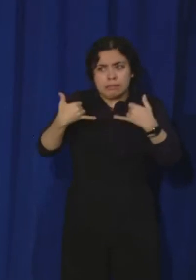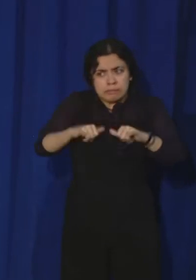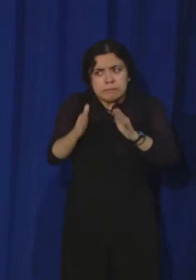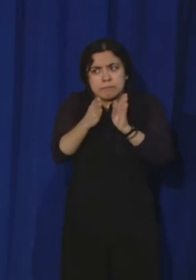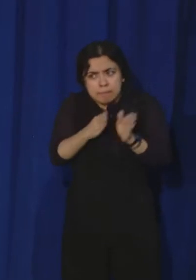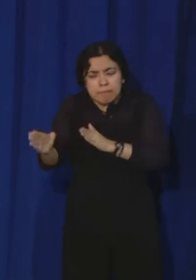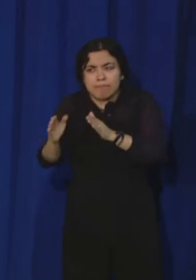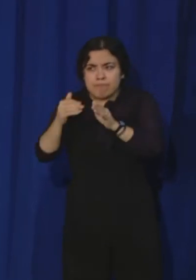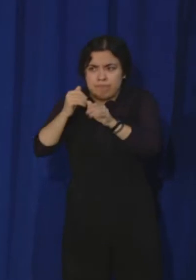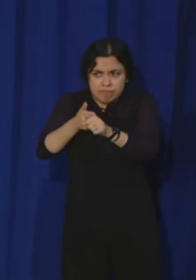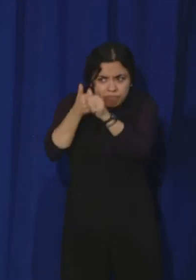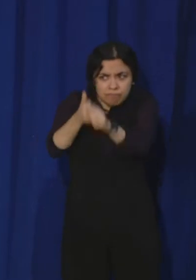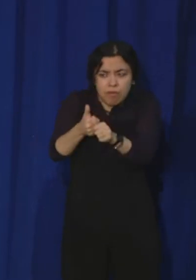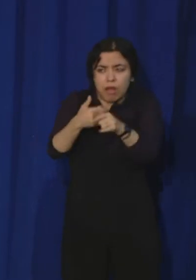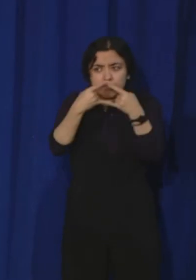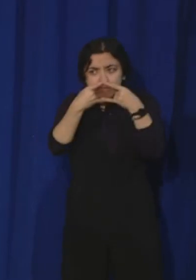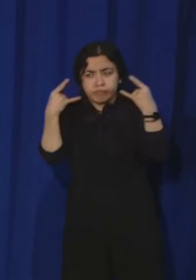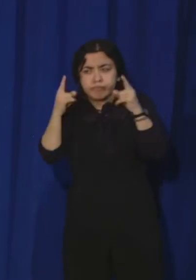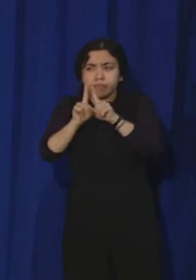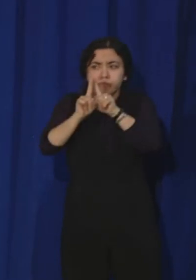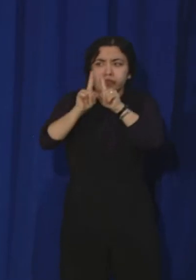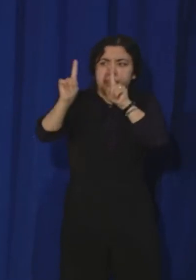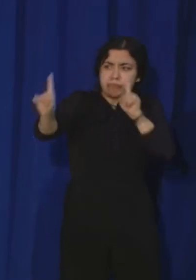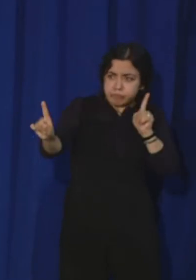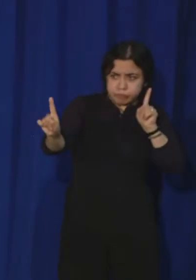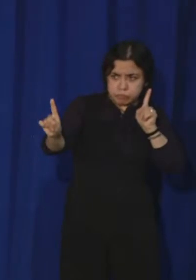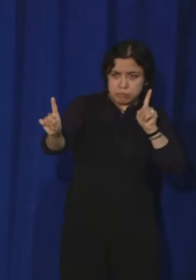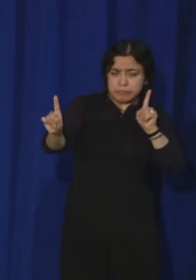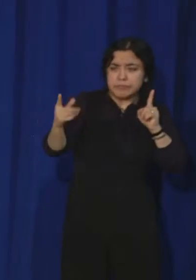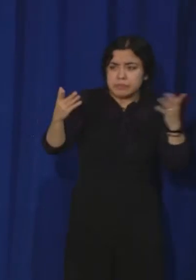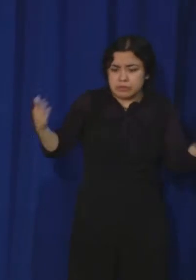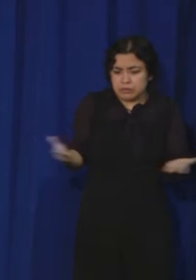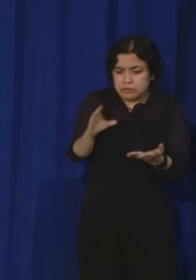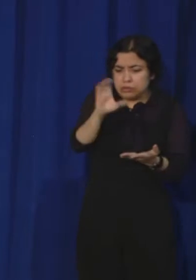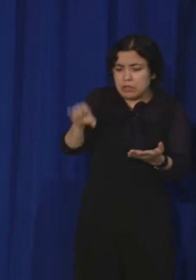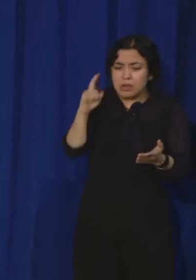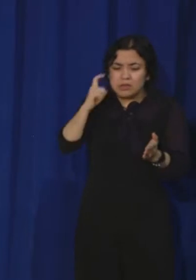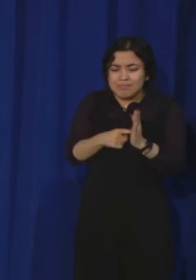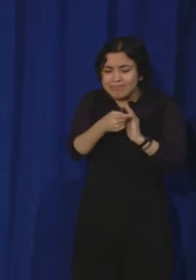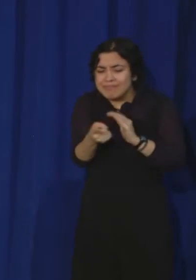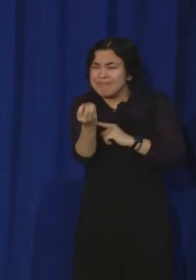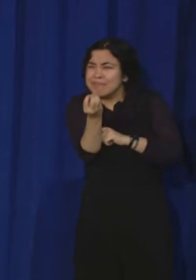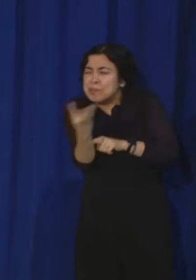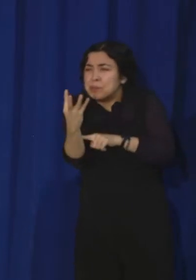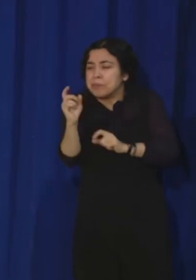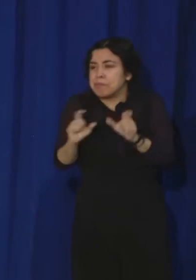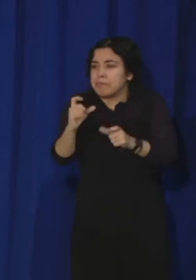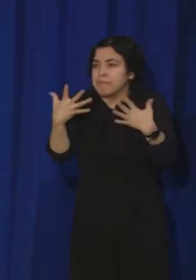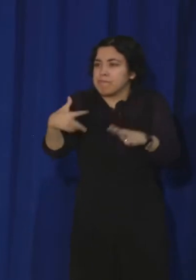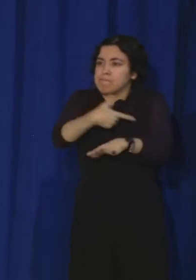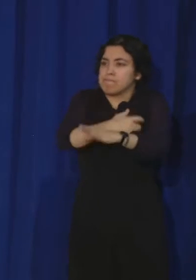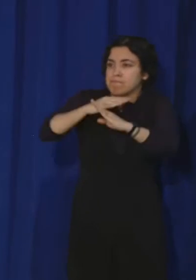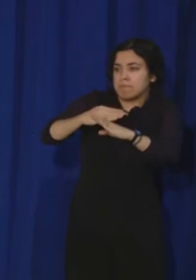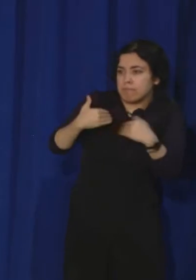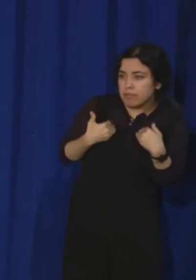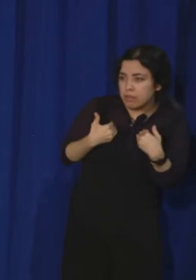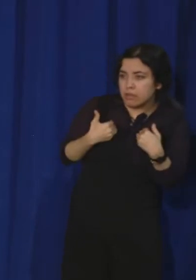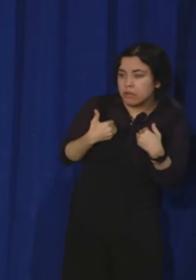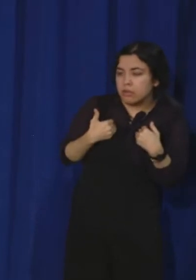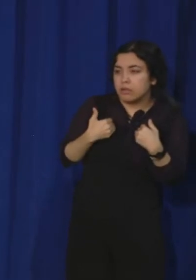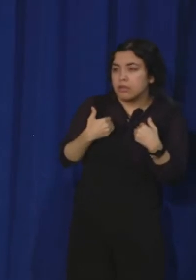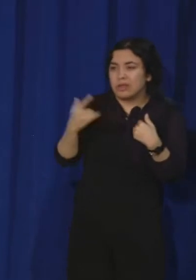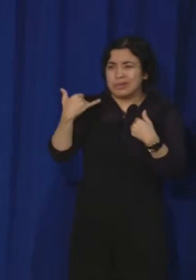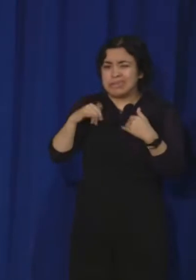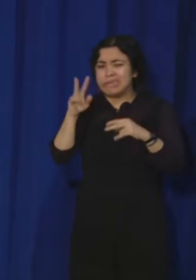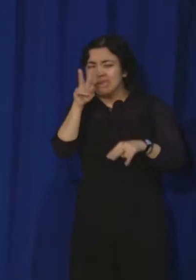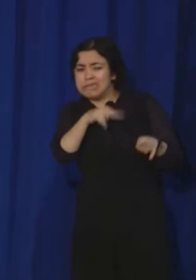we're at a low percentage of Chicago that has been vaccinated. We're still learning about the possibility for asymptomatic